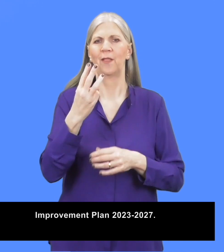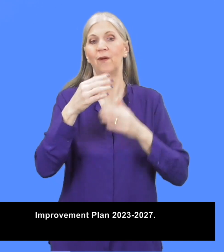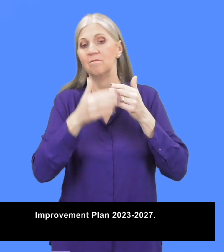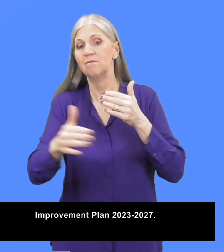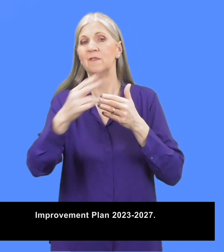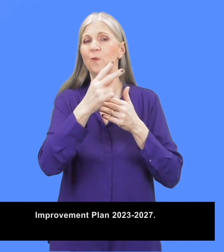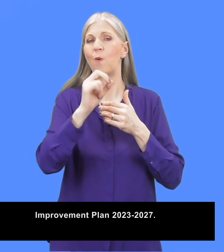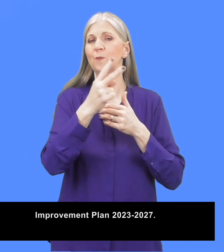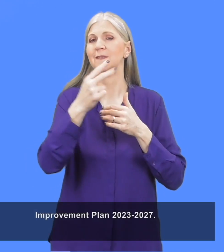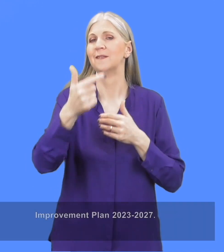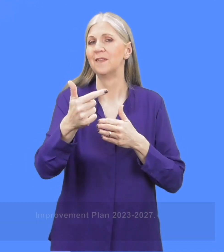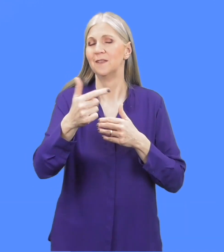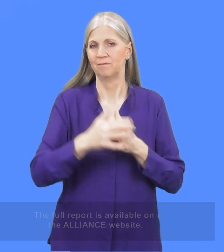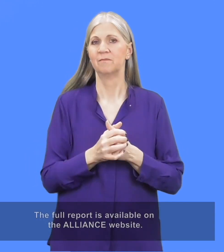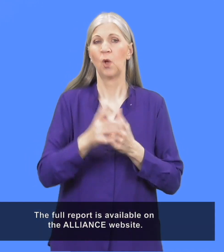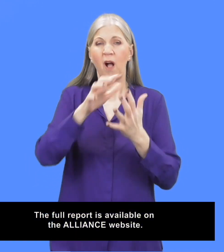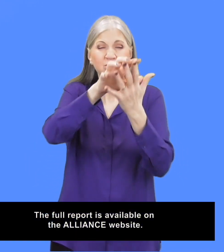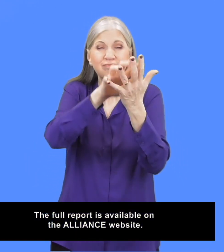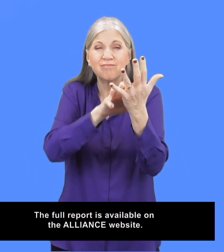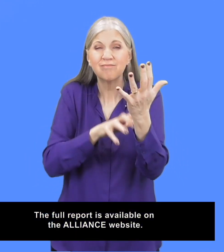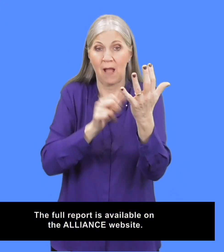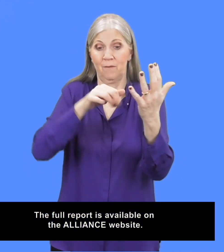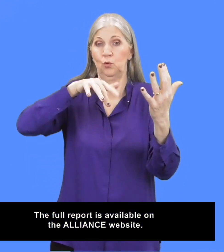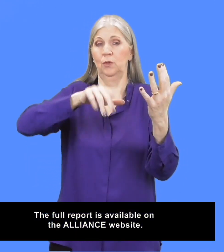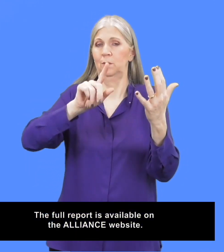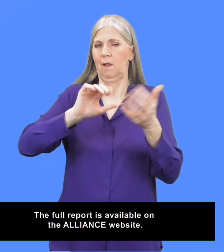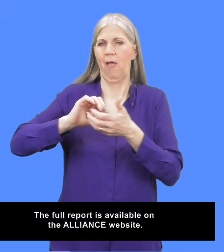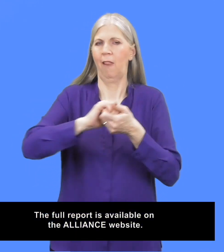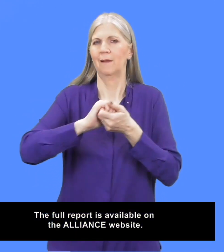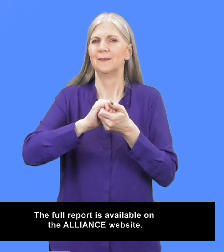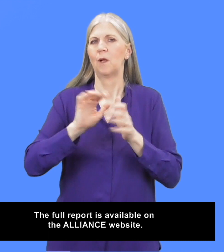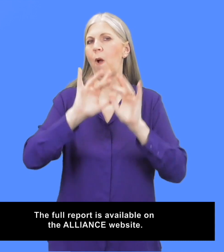2027. The full report is available on the Alliance website.